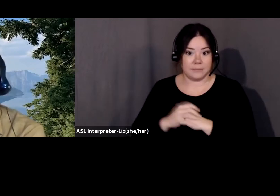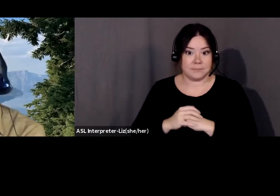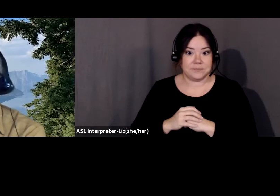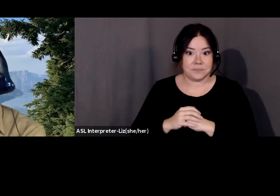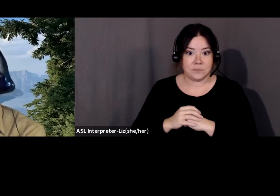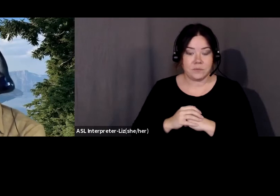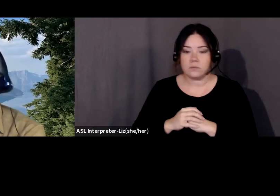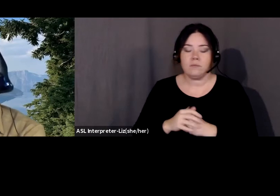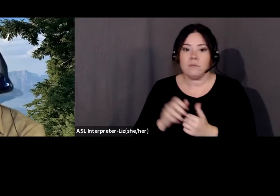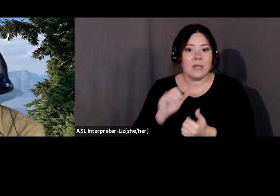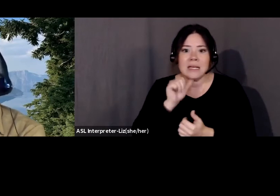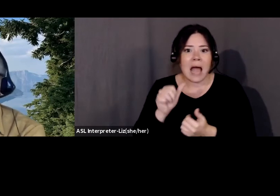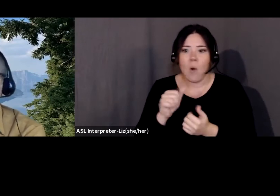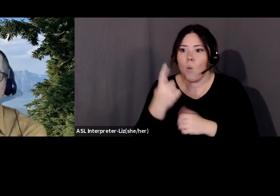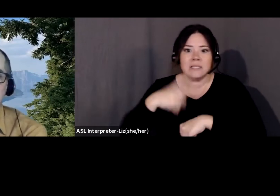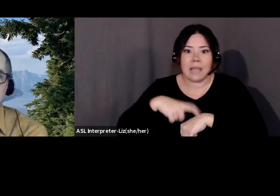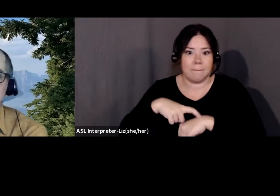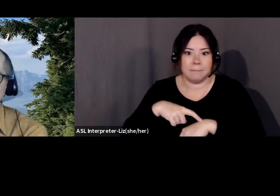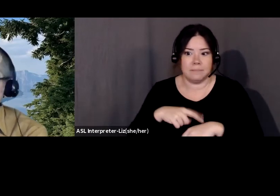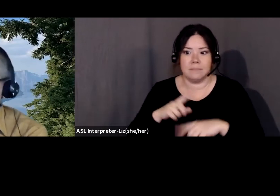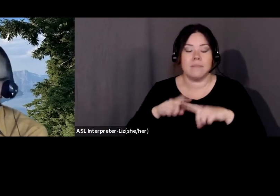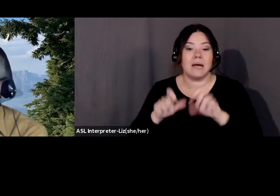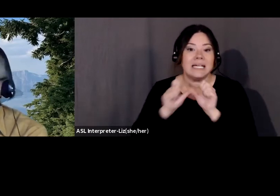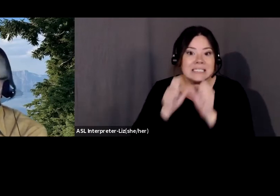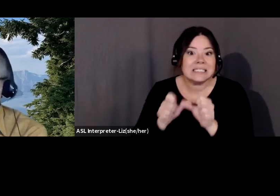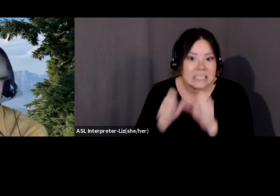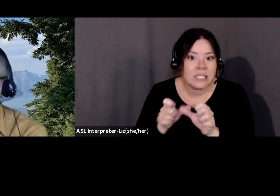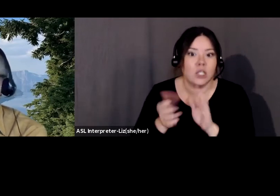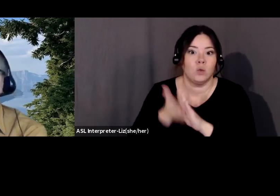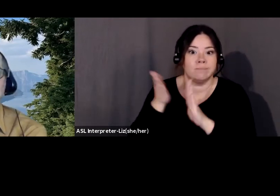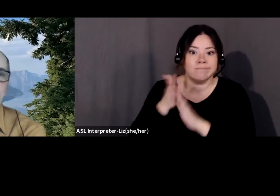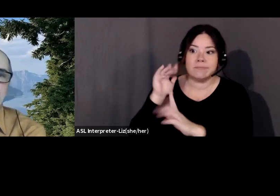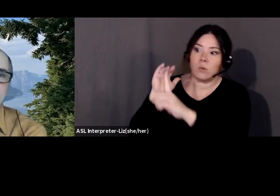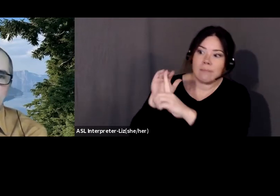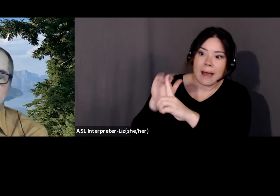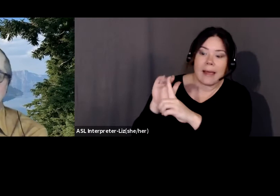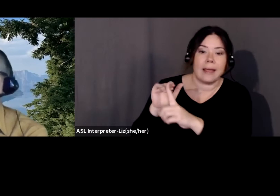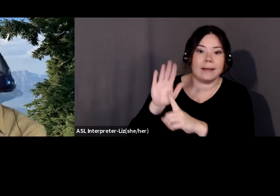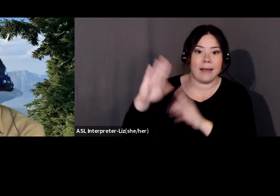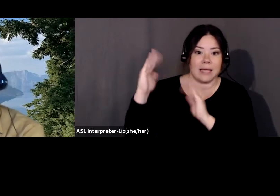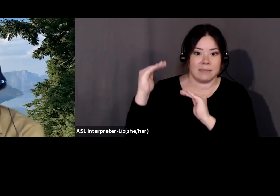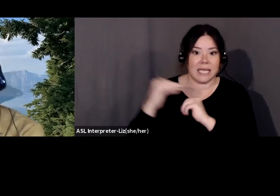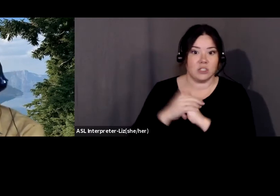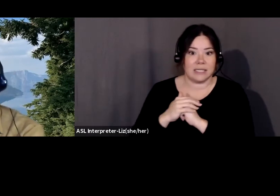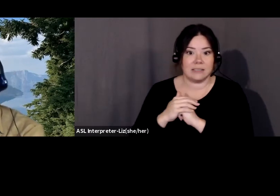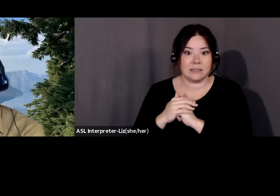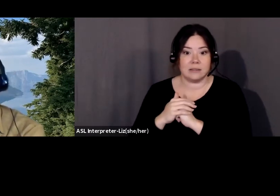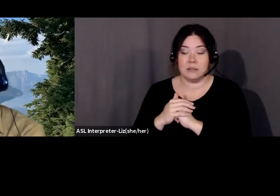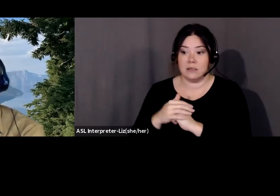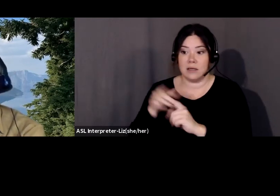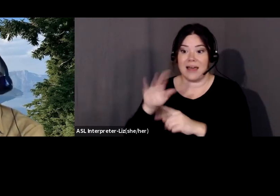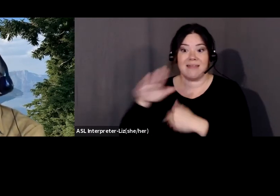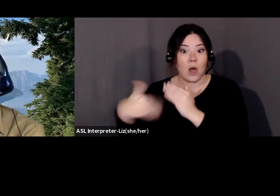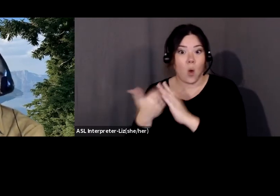just do it once. You're continually reminding individuals of those expectations that relate back to the mission.